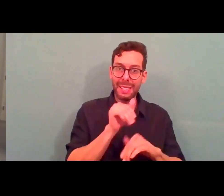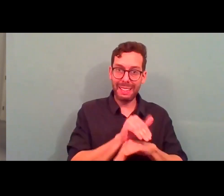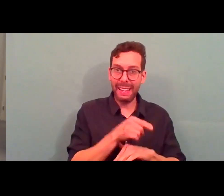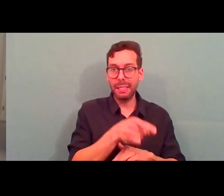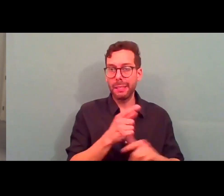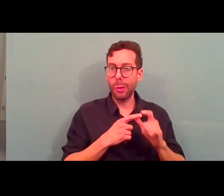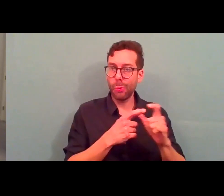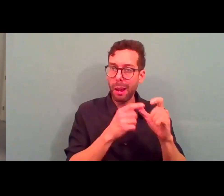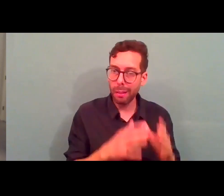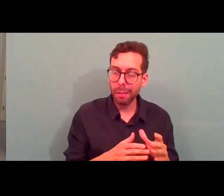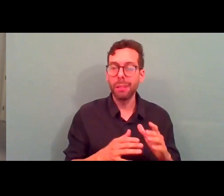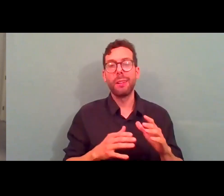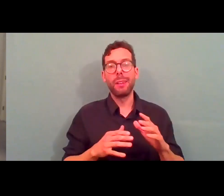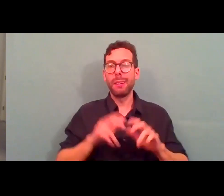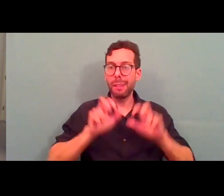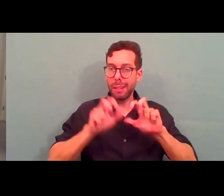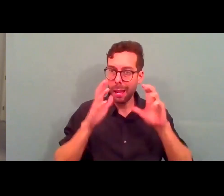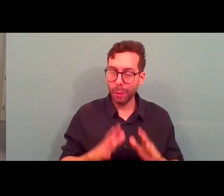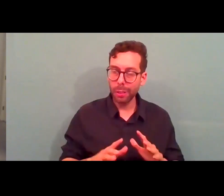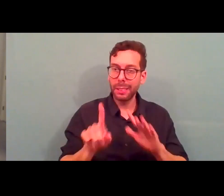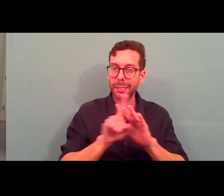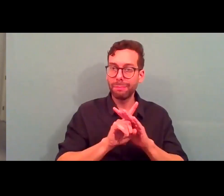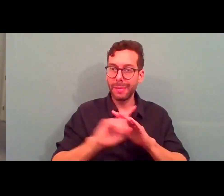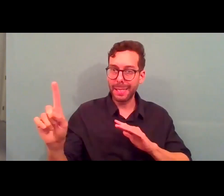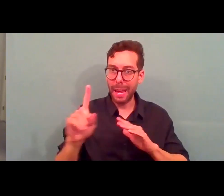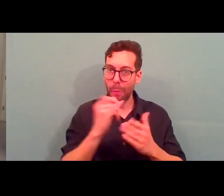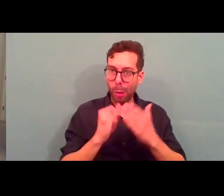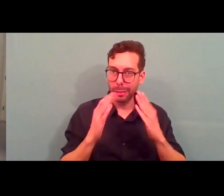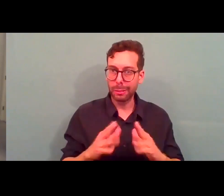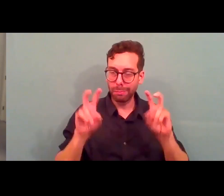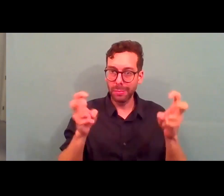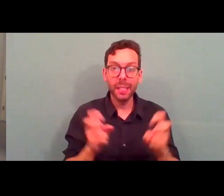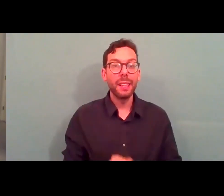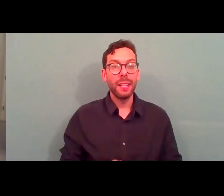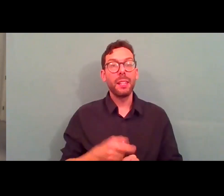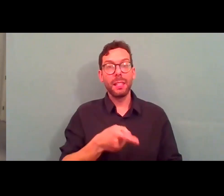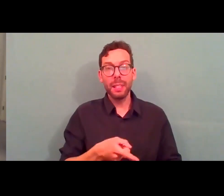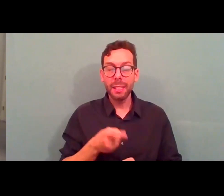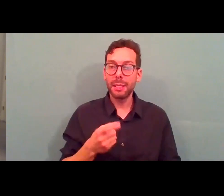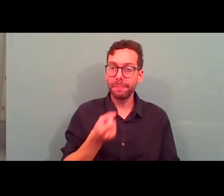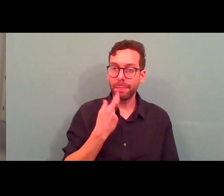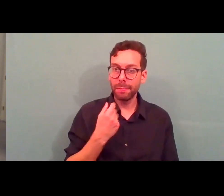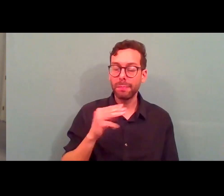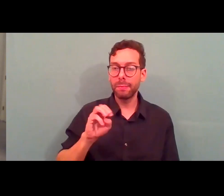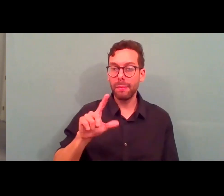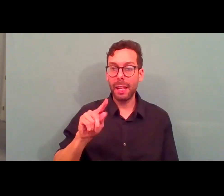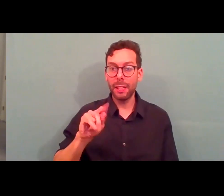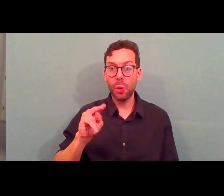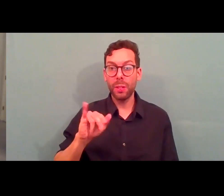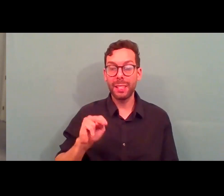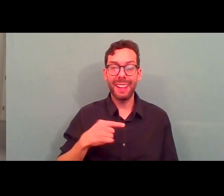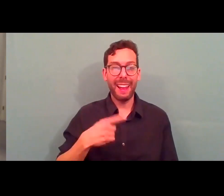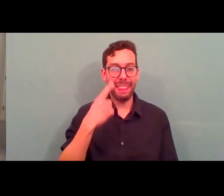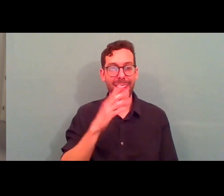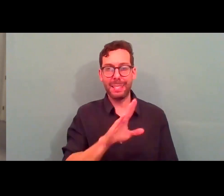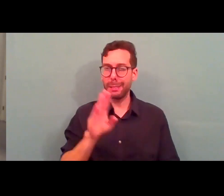Yep. He's on melatonin, and we do have a bedtime routine. I think he is, I think it is his biological time clock. ABA has tried to help,